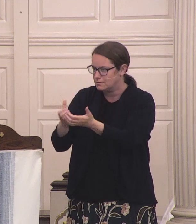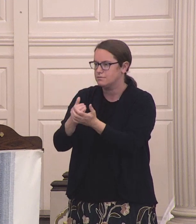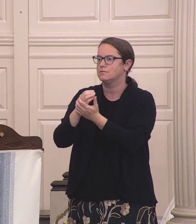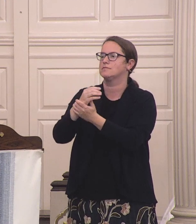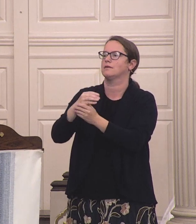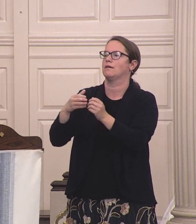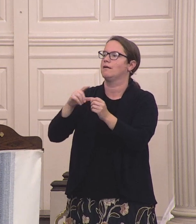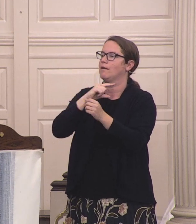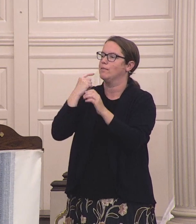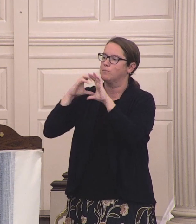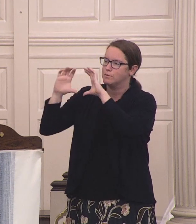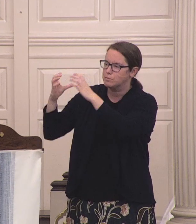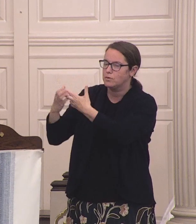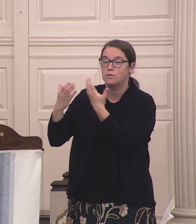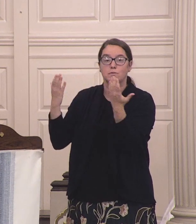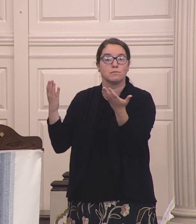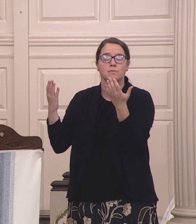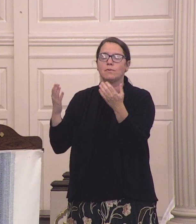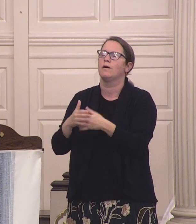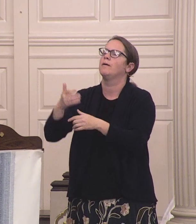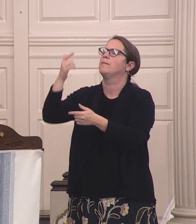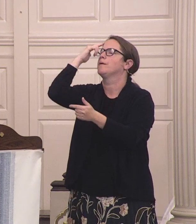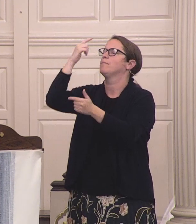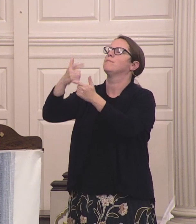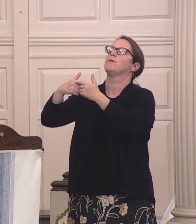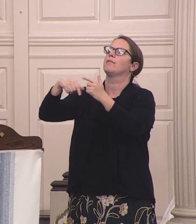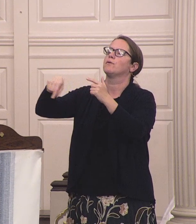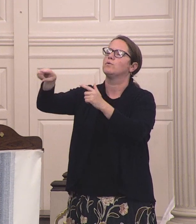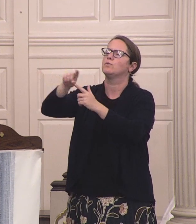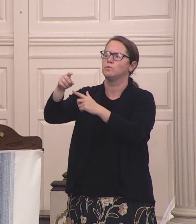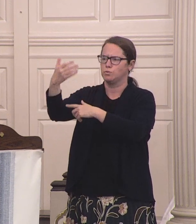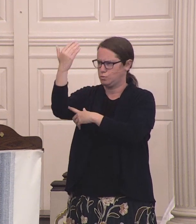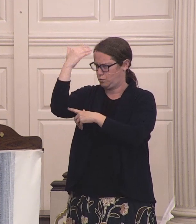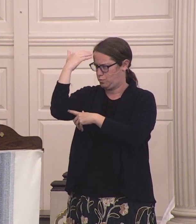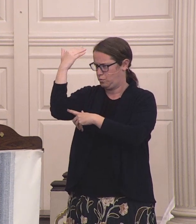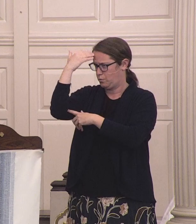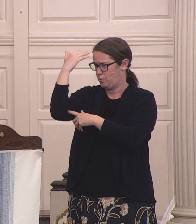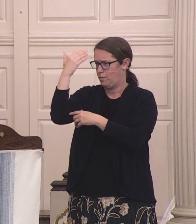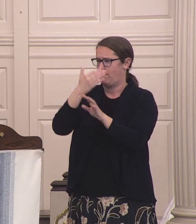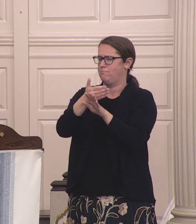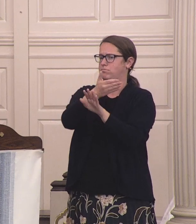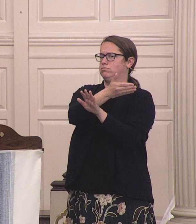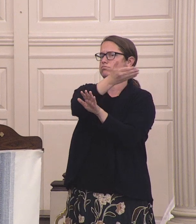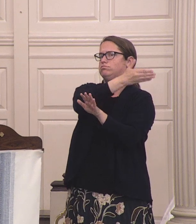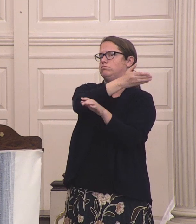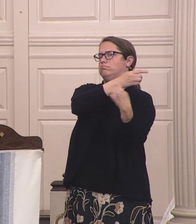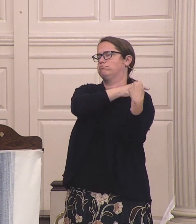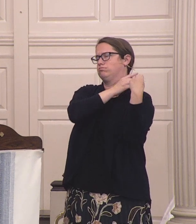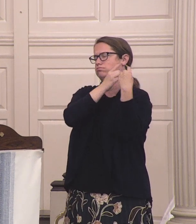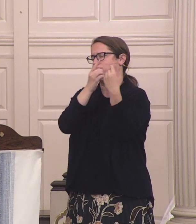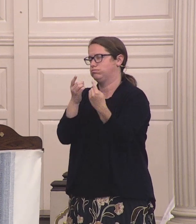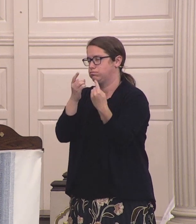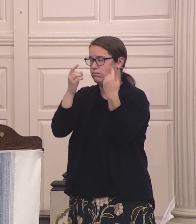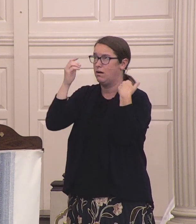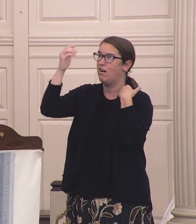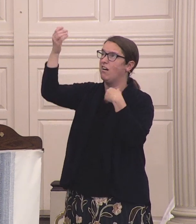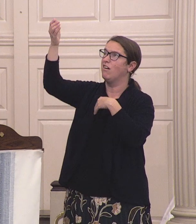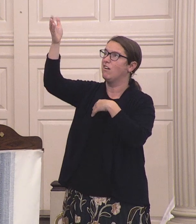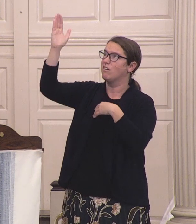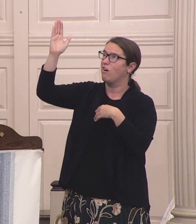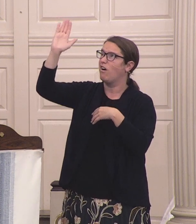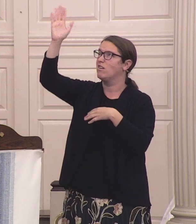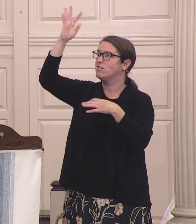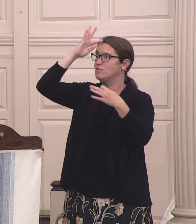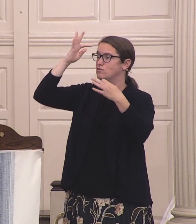presbyters, "My brothers, you are well aware that from early days God made his